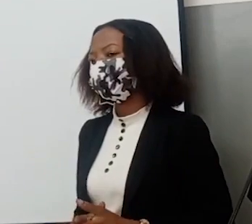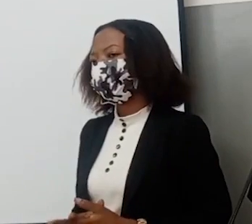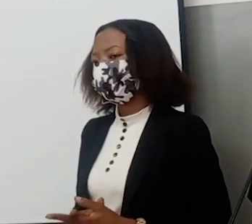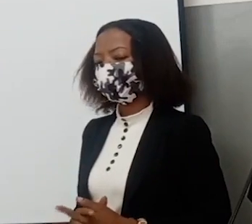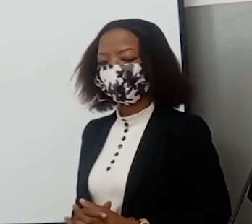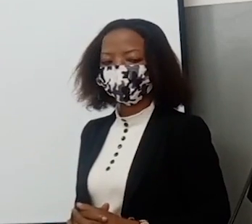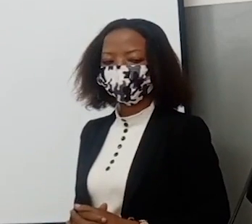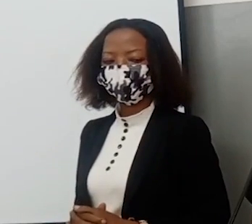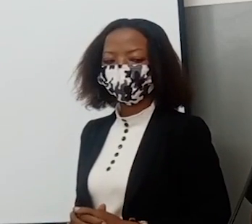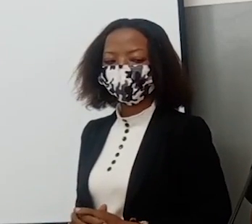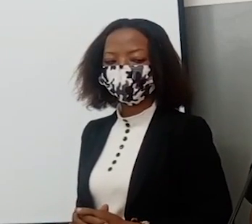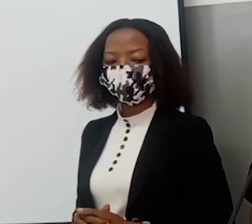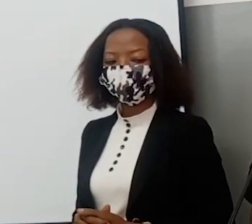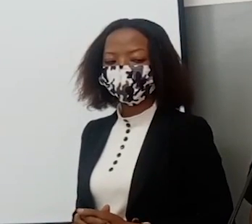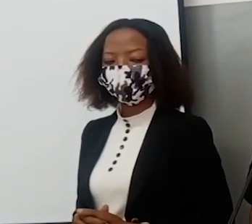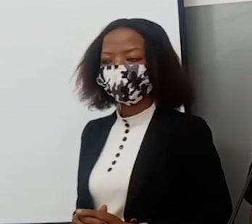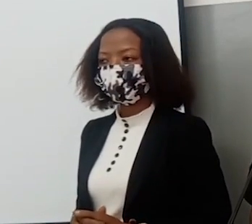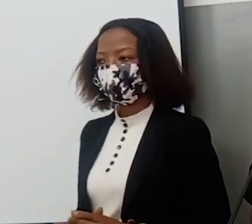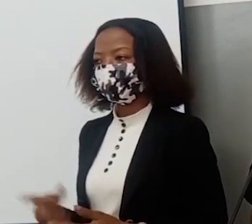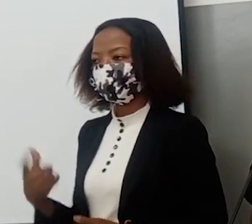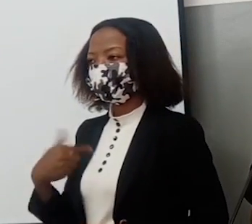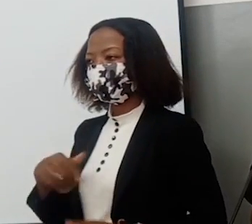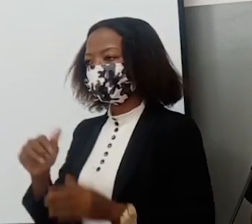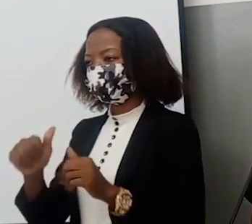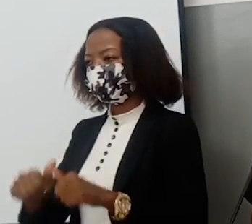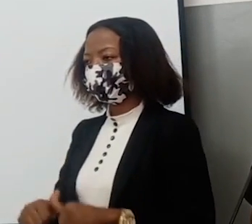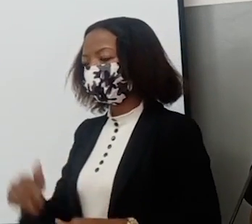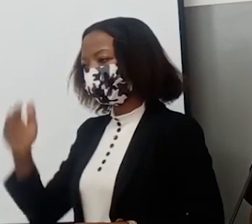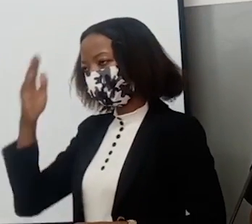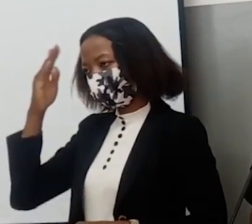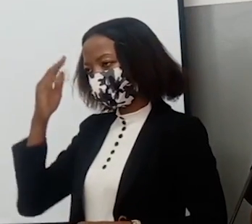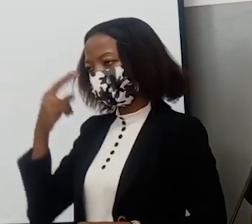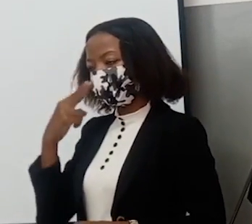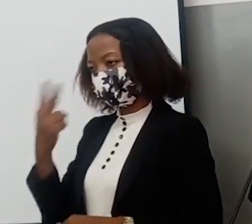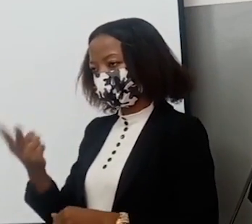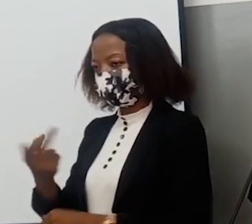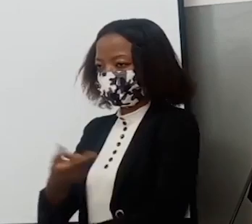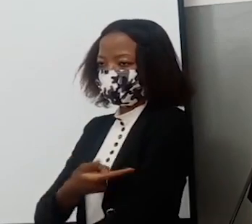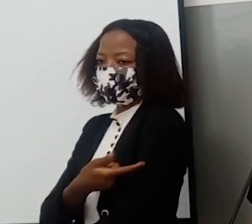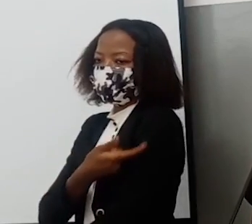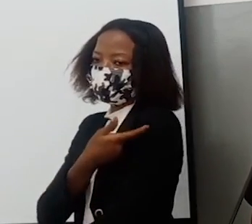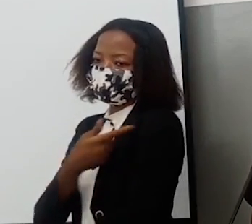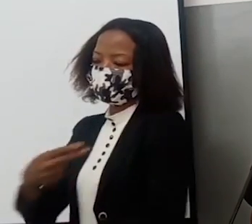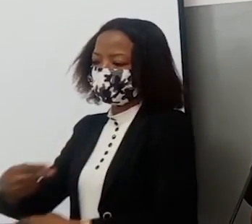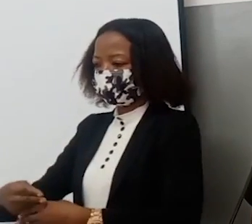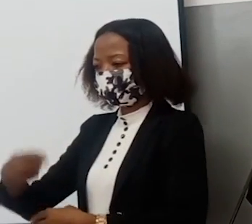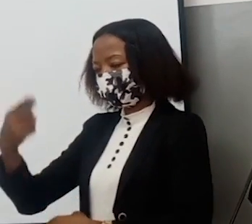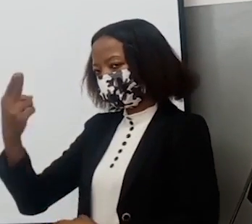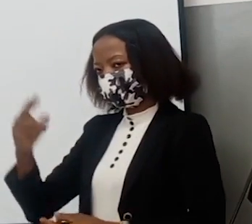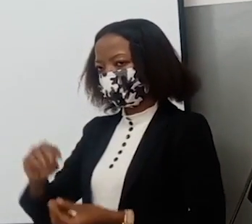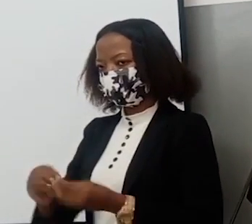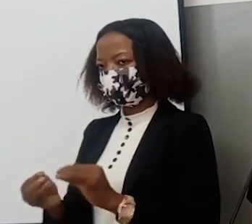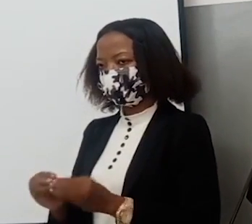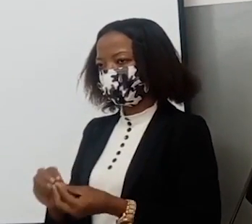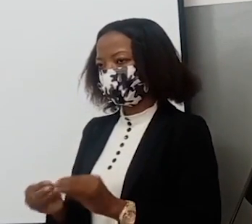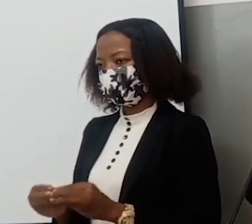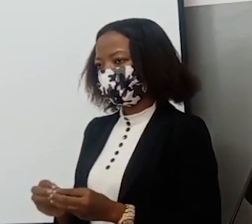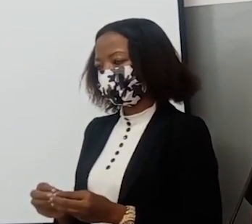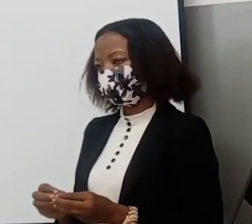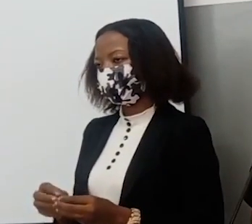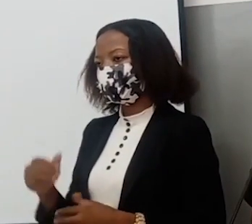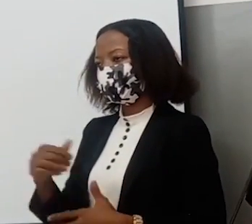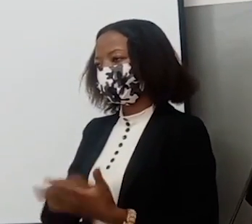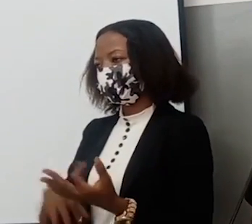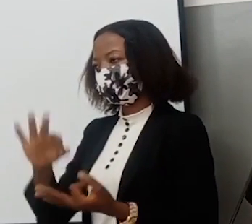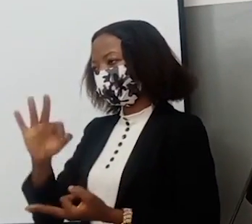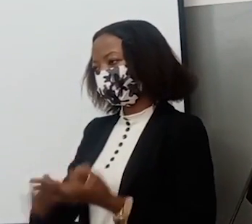surveillance. We can realize from our vaccination uptake that it has increased tremendously, especially in the western